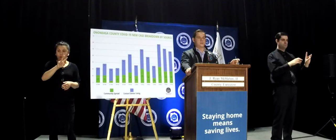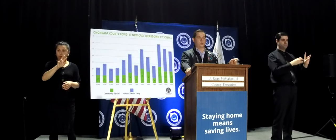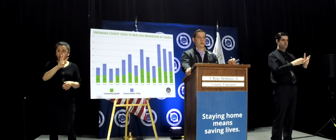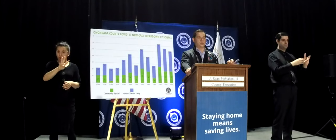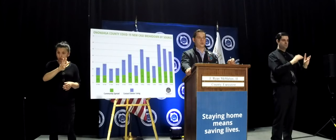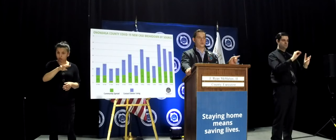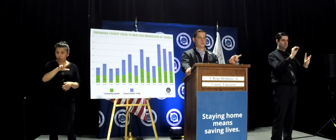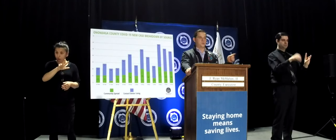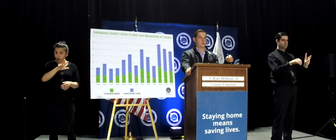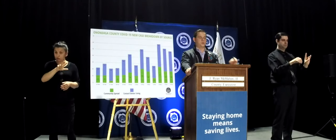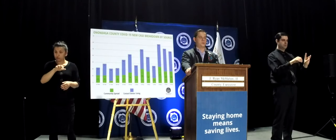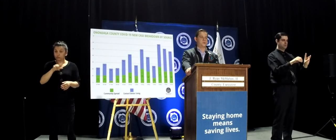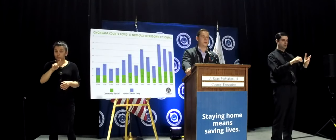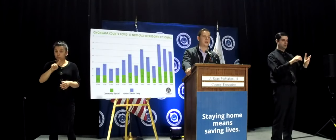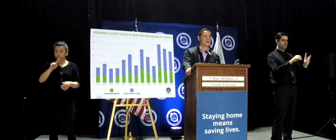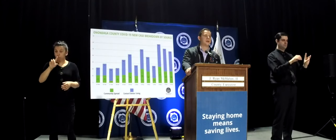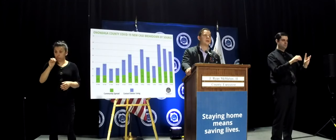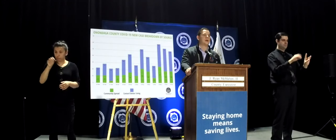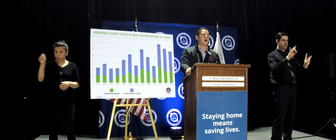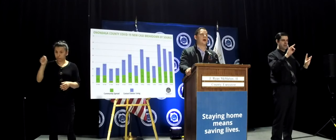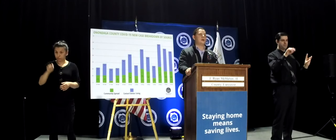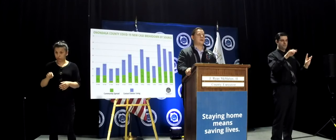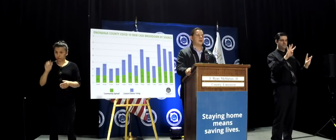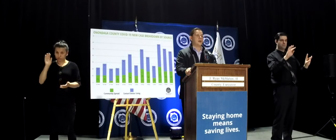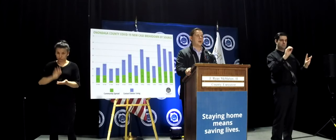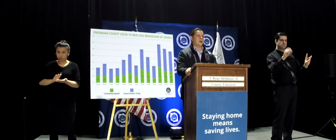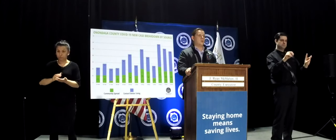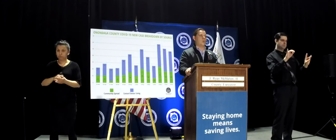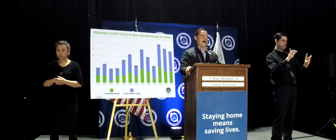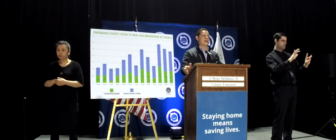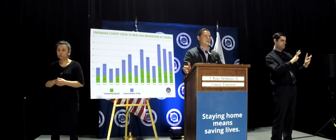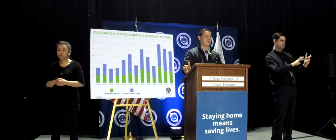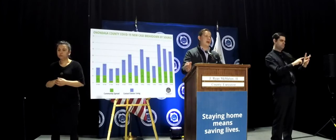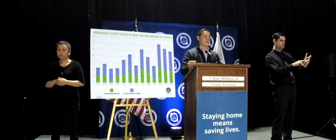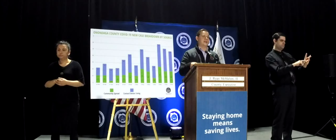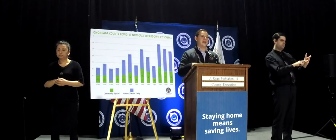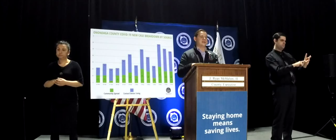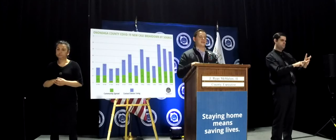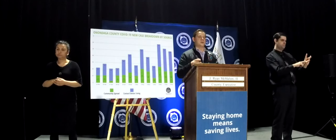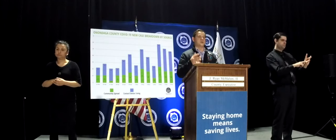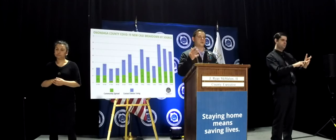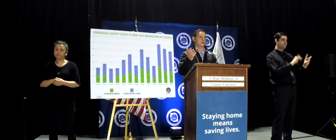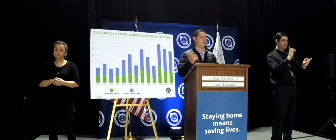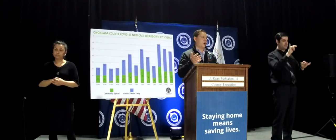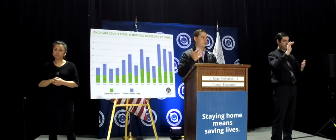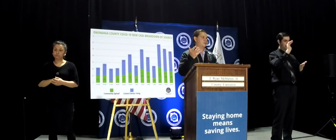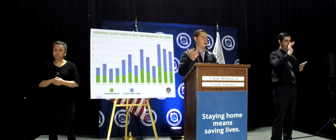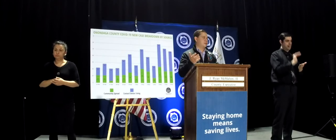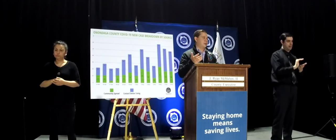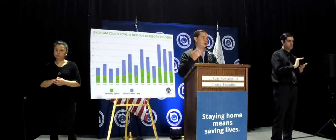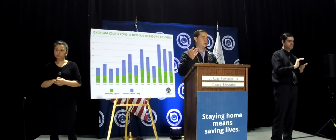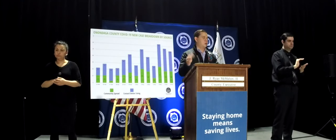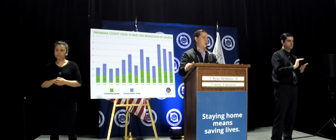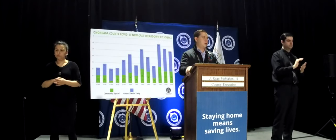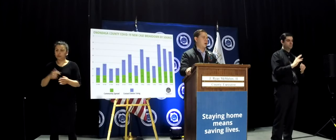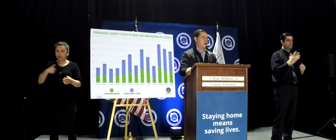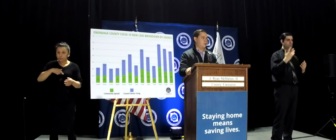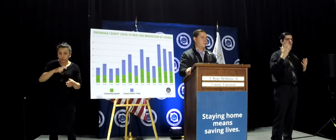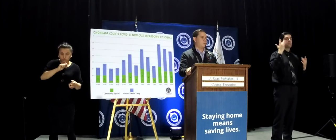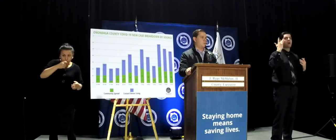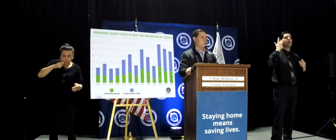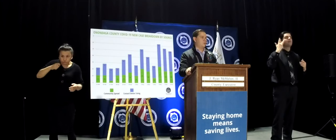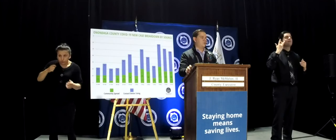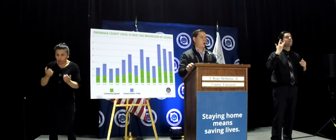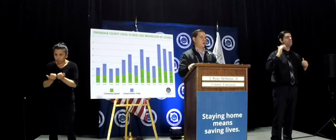it's like 6.2, 6.3%. And why would that be less? It's because we're doing proactive testing